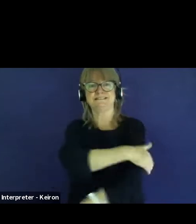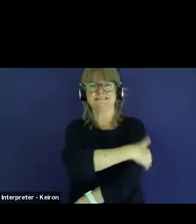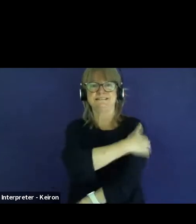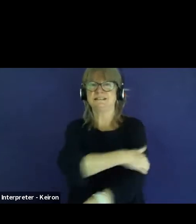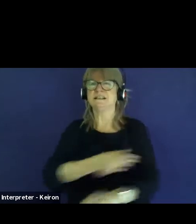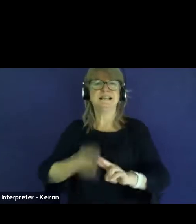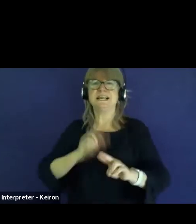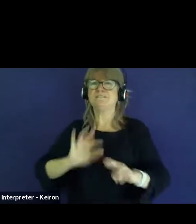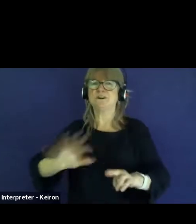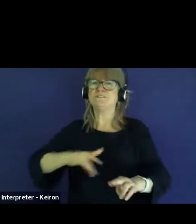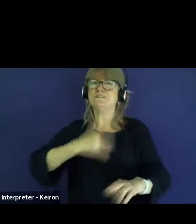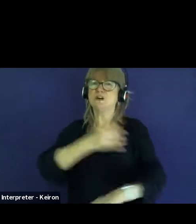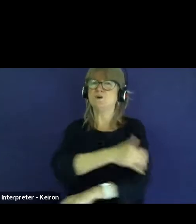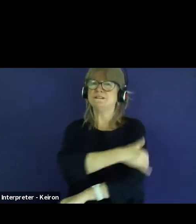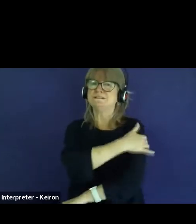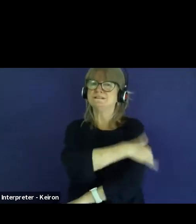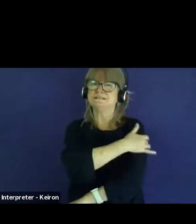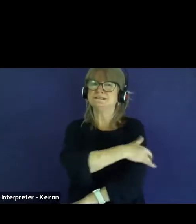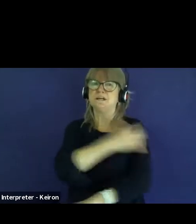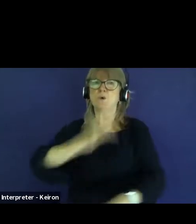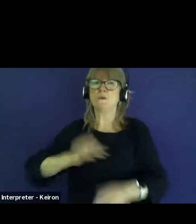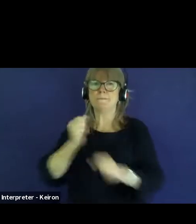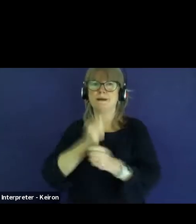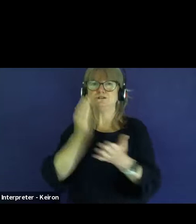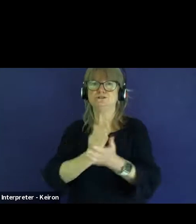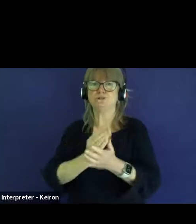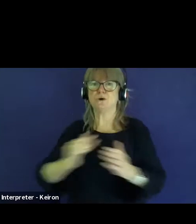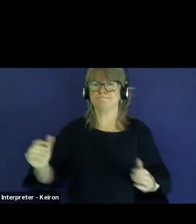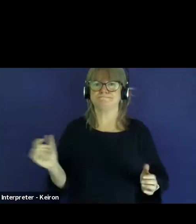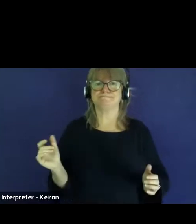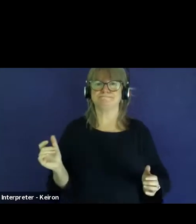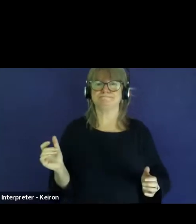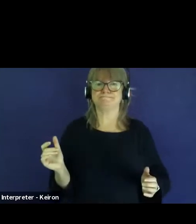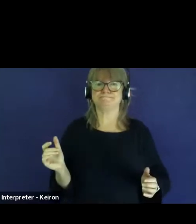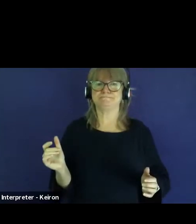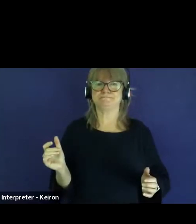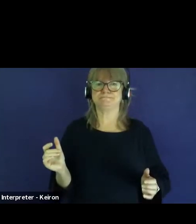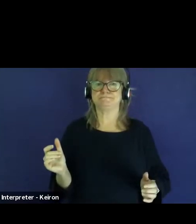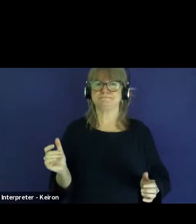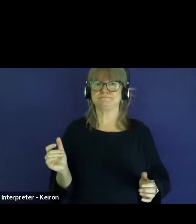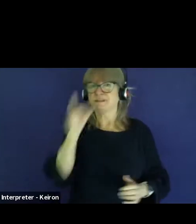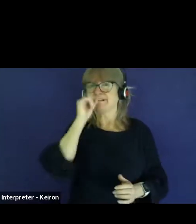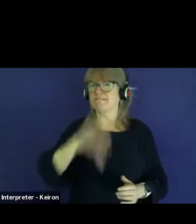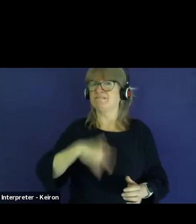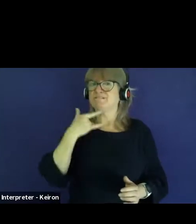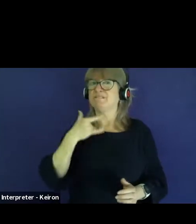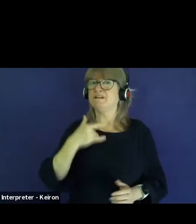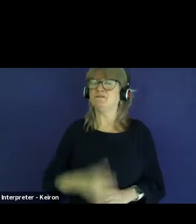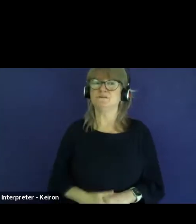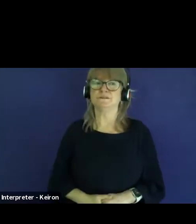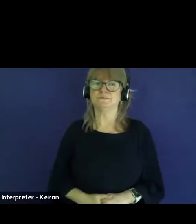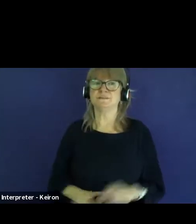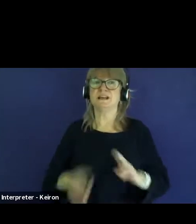burn, we want to really tuck those elbows close to our body and we should start to feel it much more. The further